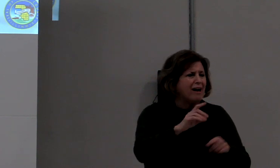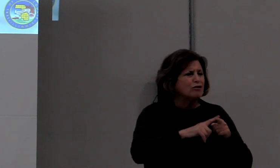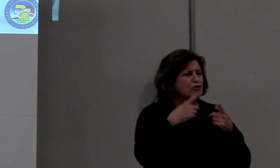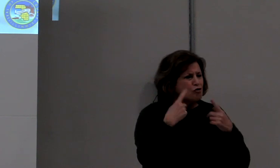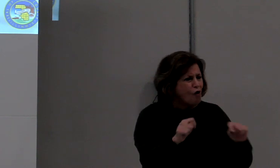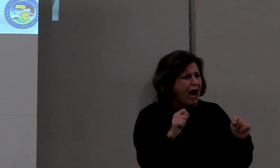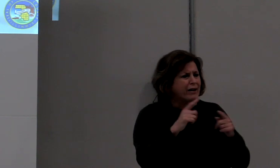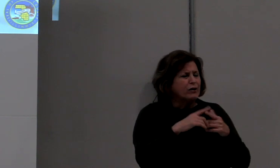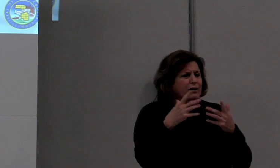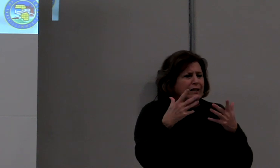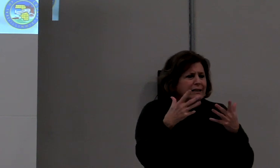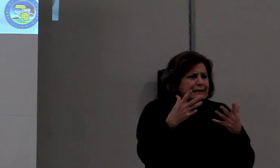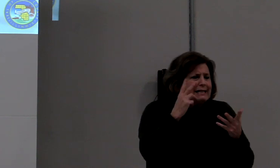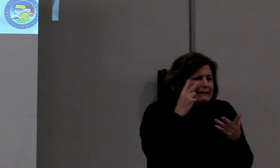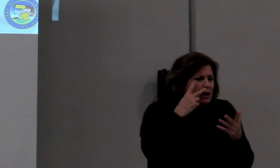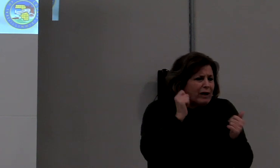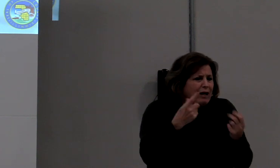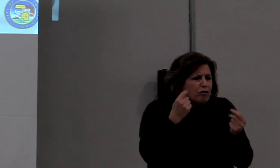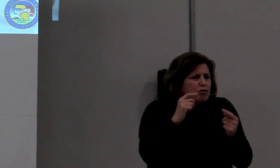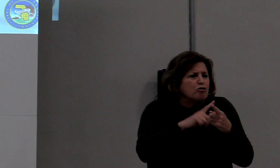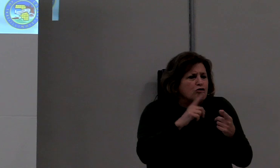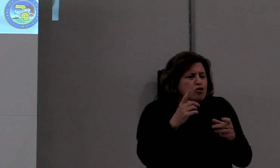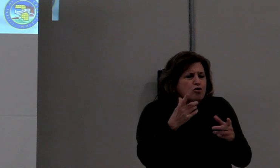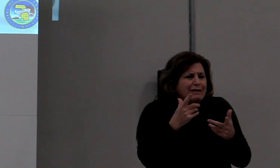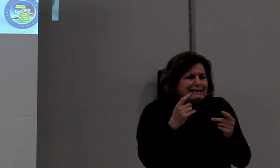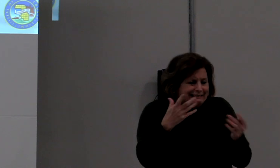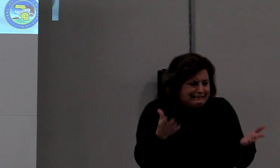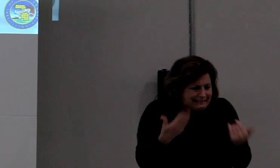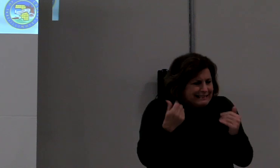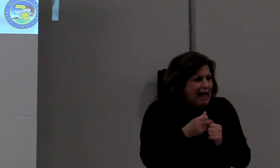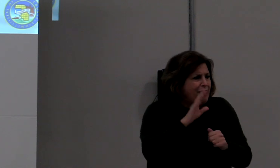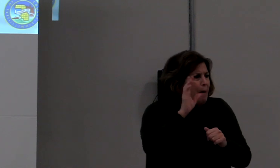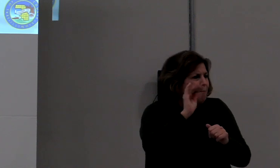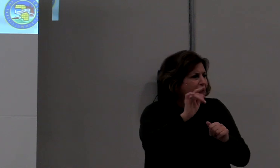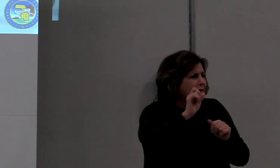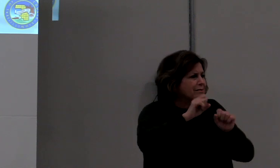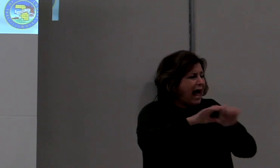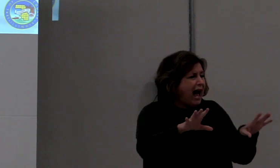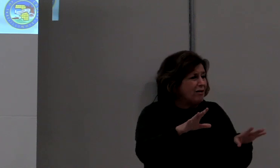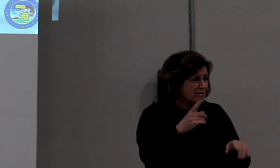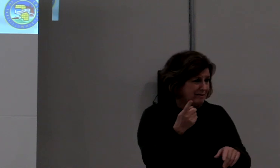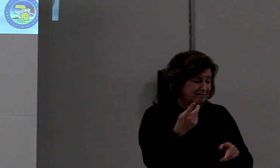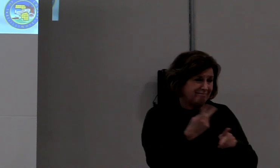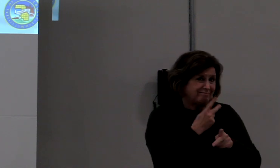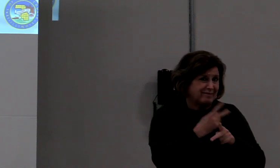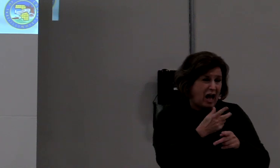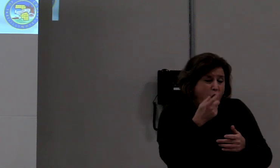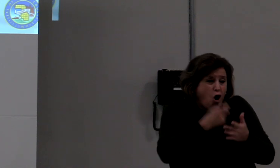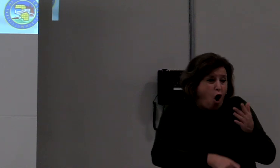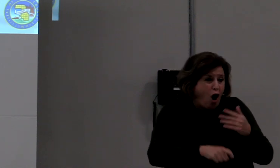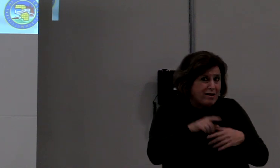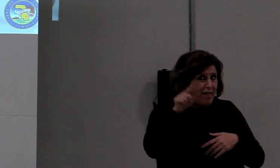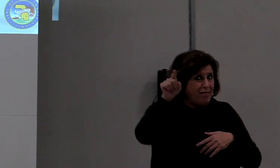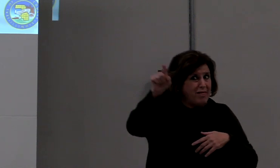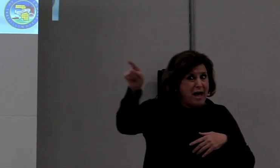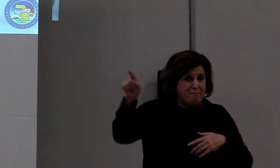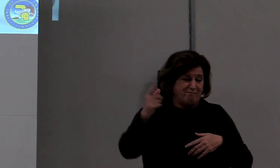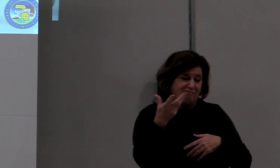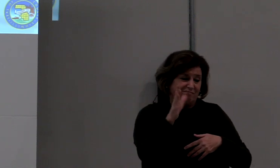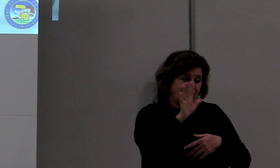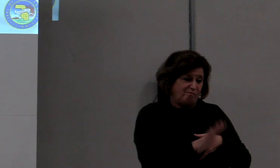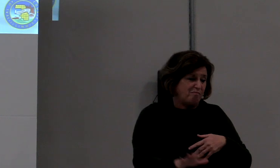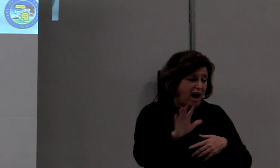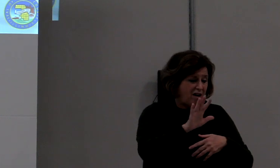try to see what we can do to cut off some of the time, because it's estimated that it costs taxing districts